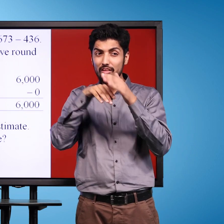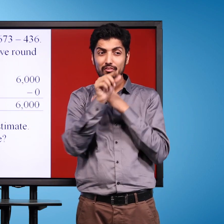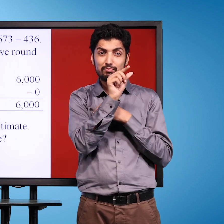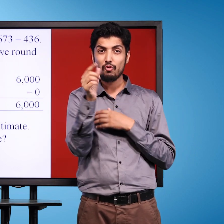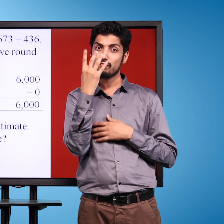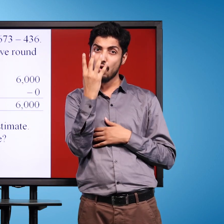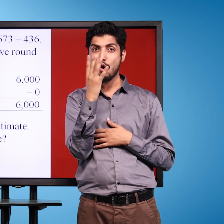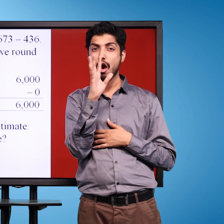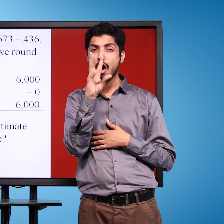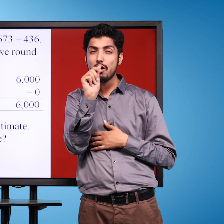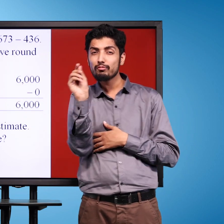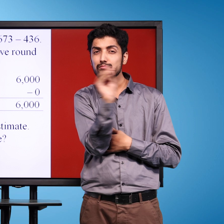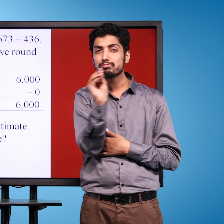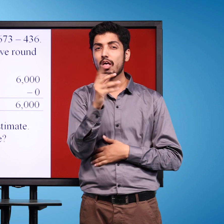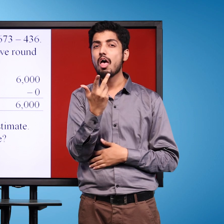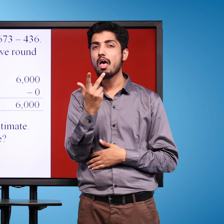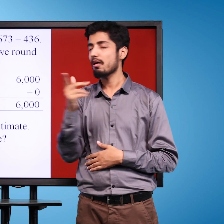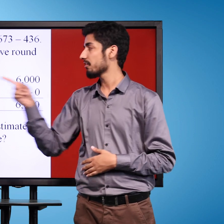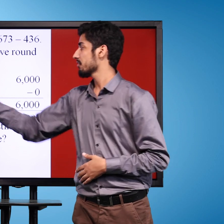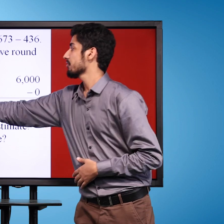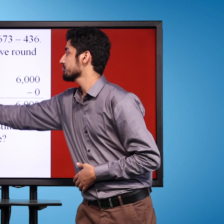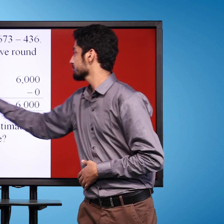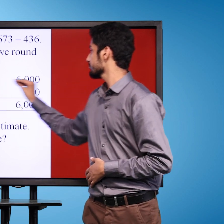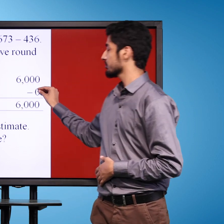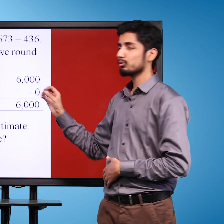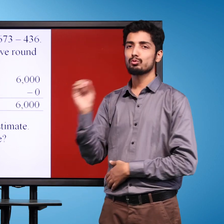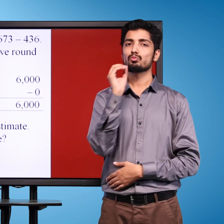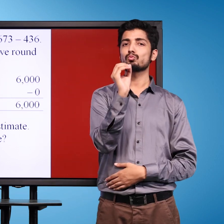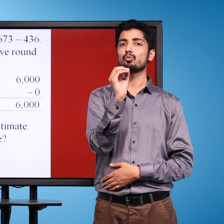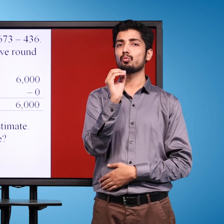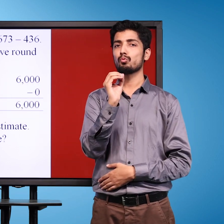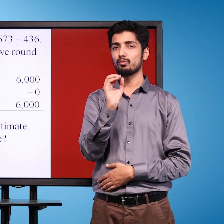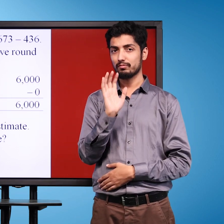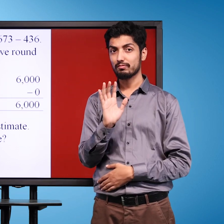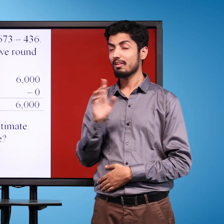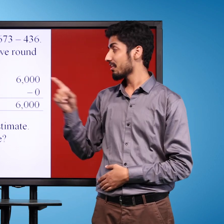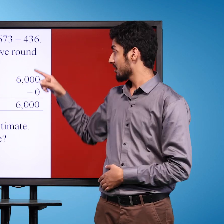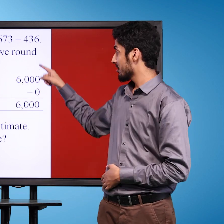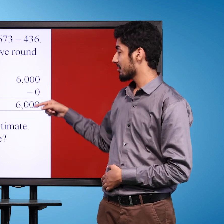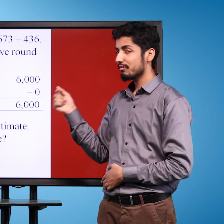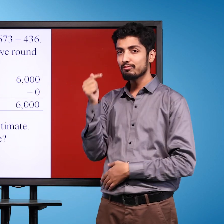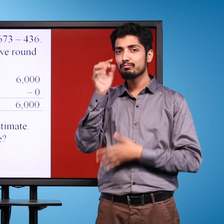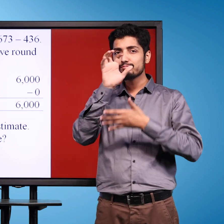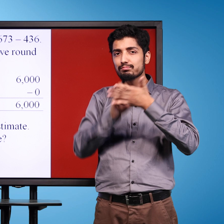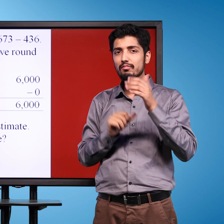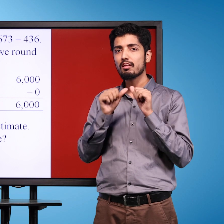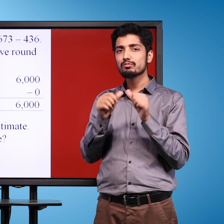436 rounds off to 0. So, estimated difference is equal to